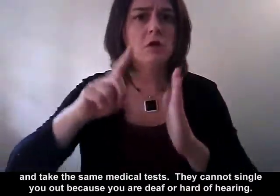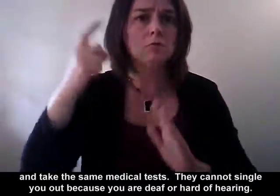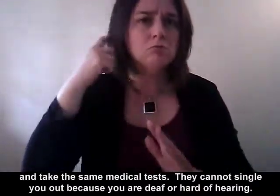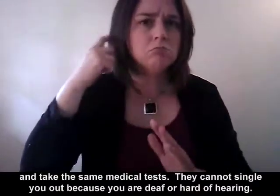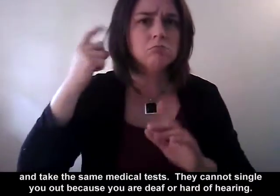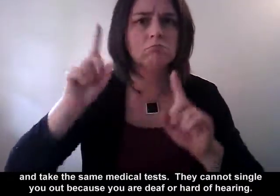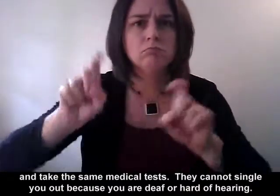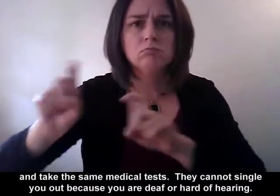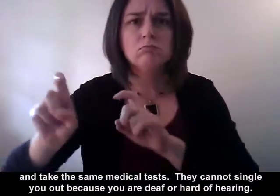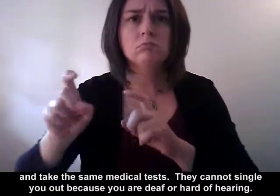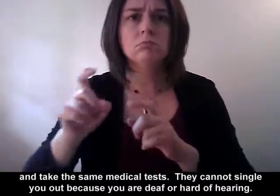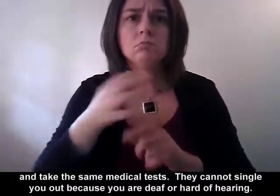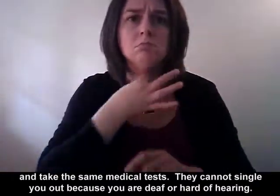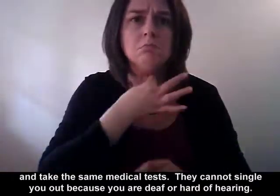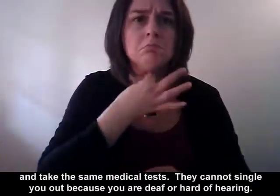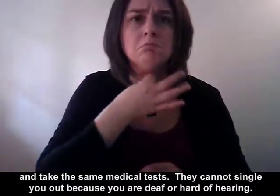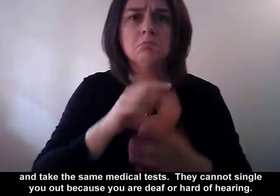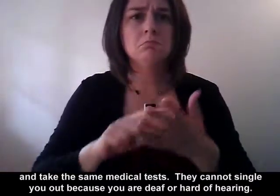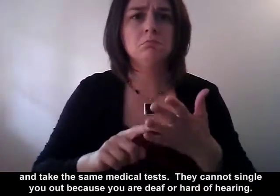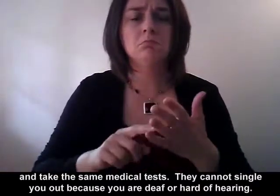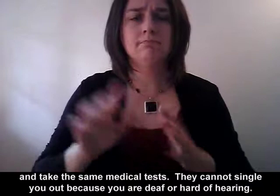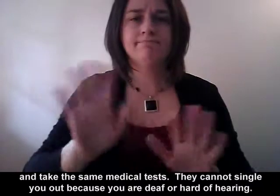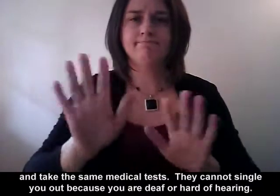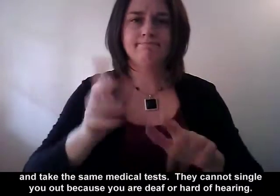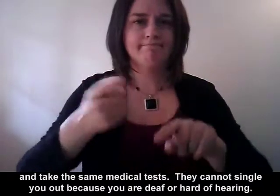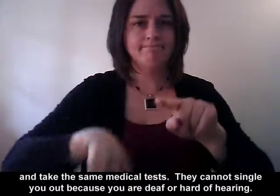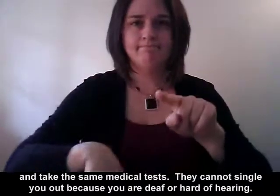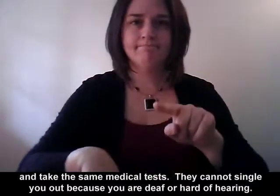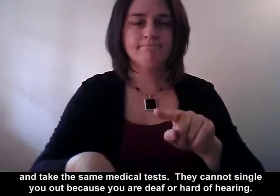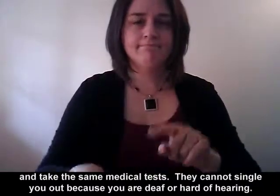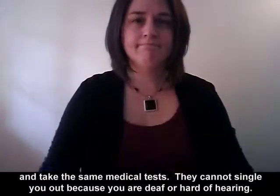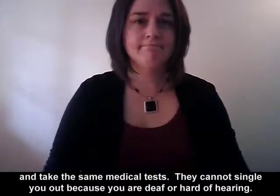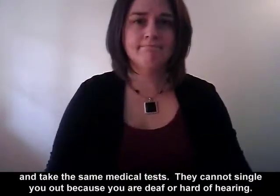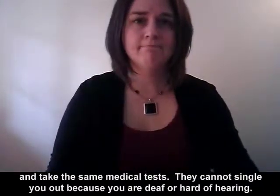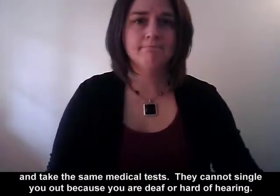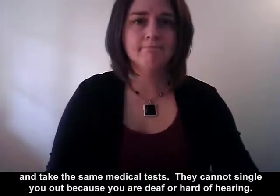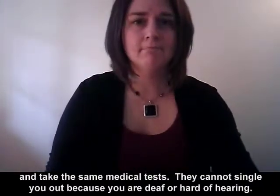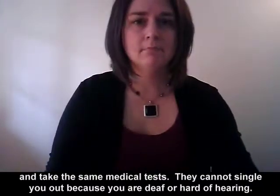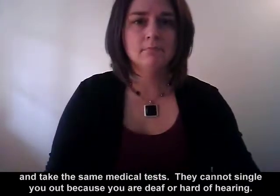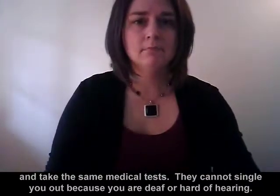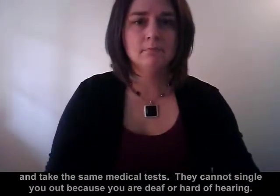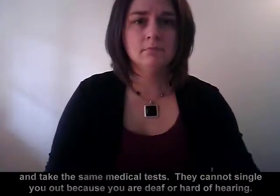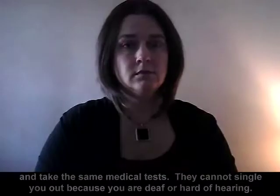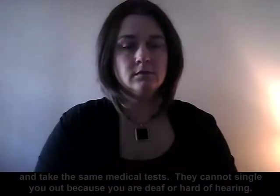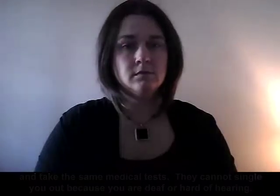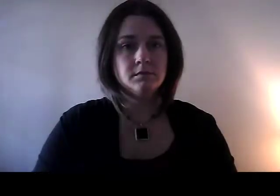medical tests. They cannot single you out because you are deaf or hard of hearing.